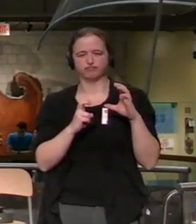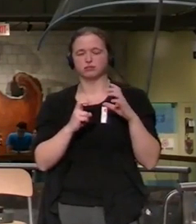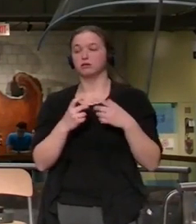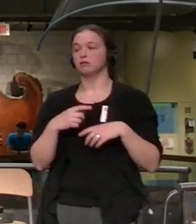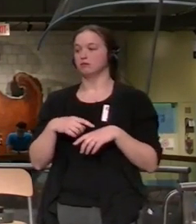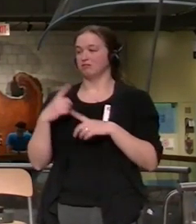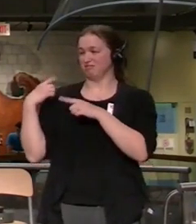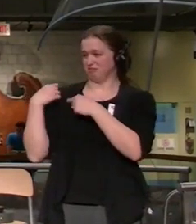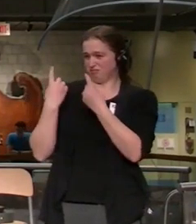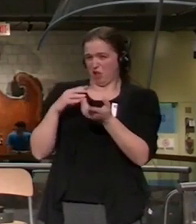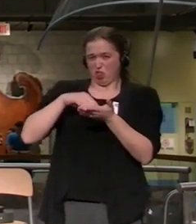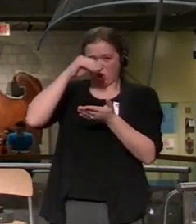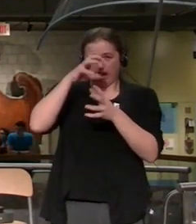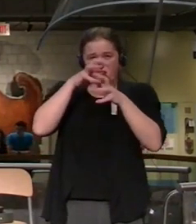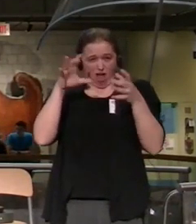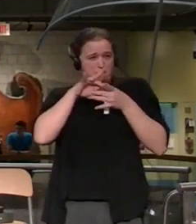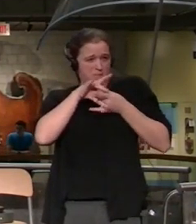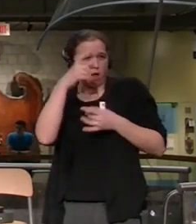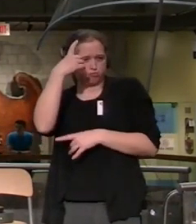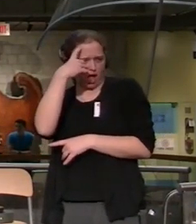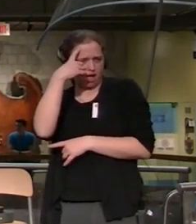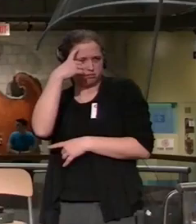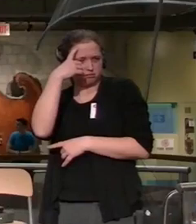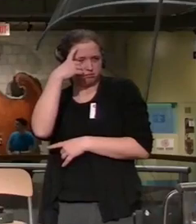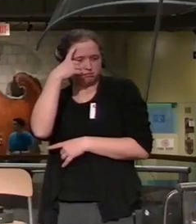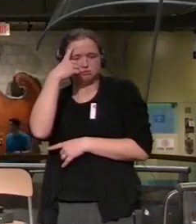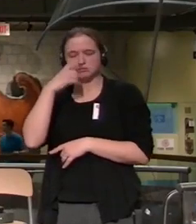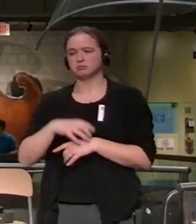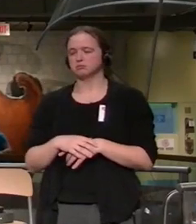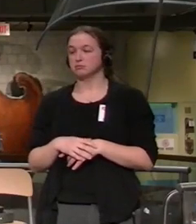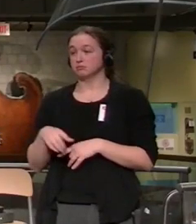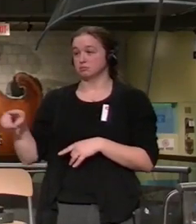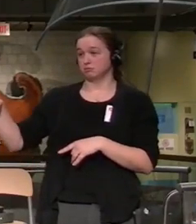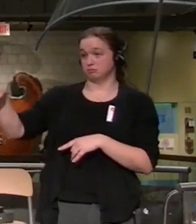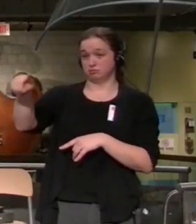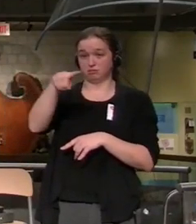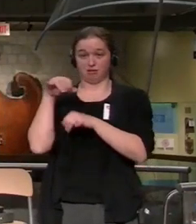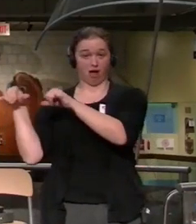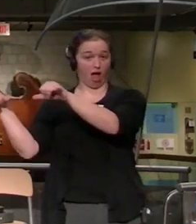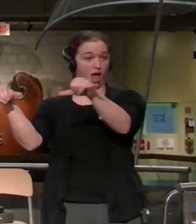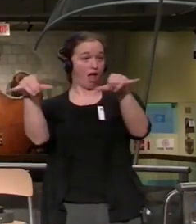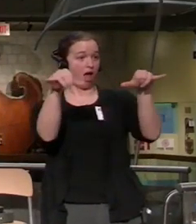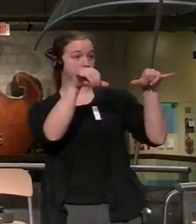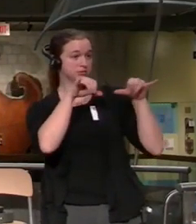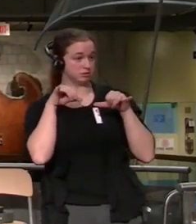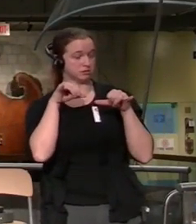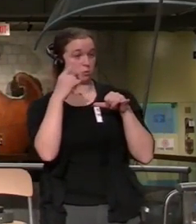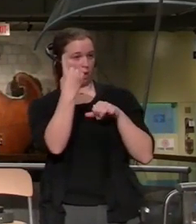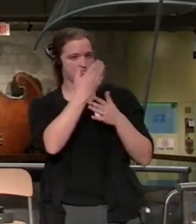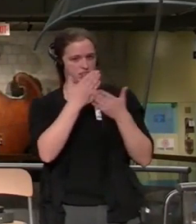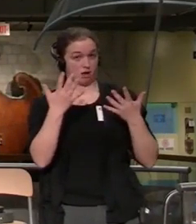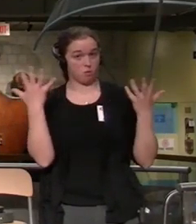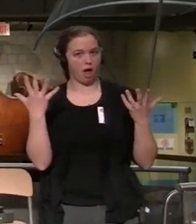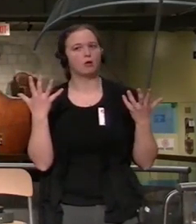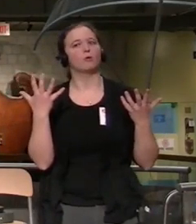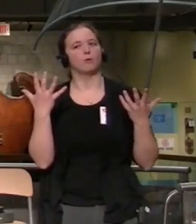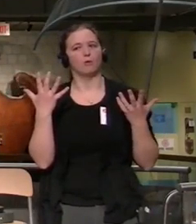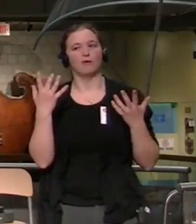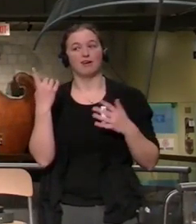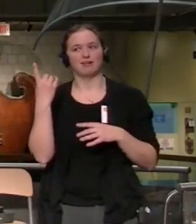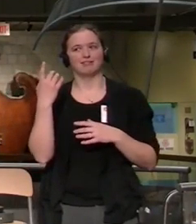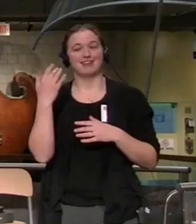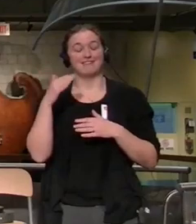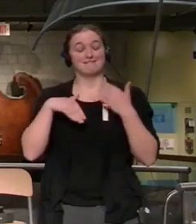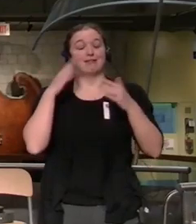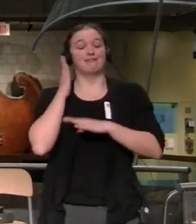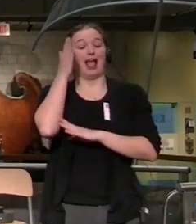you know, for everybody in the audience, we all have one thing in common. That's that we, all of us at one point, will have been a teenager. For better